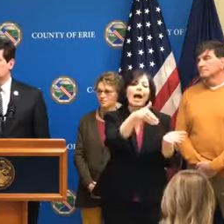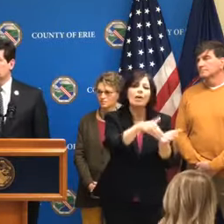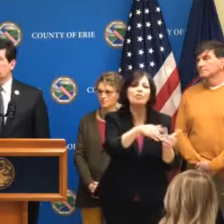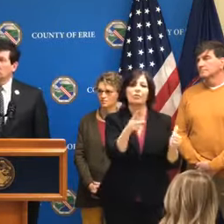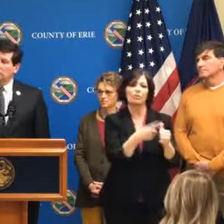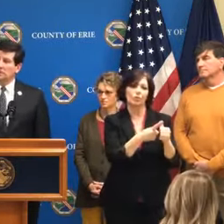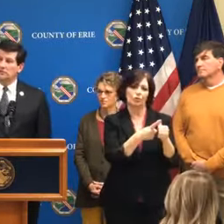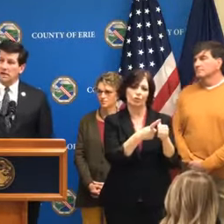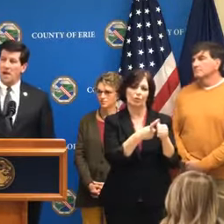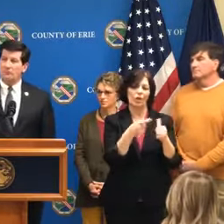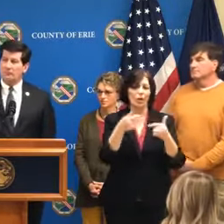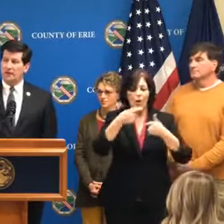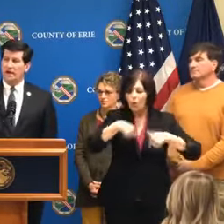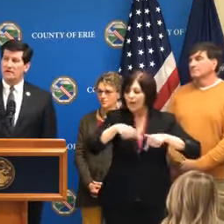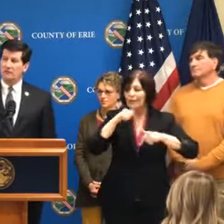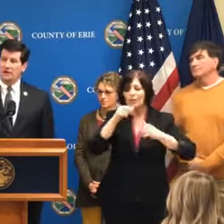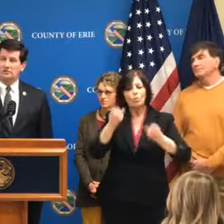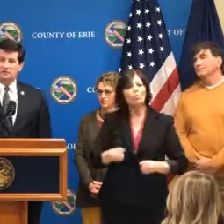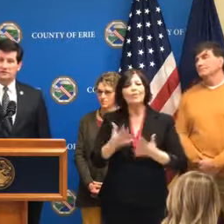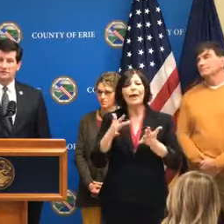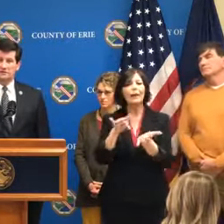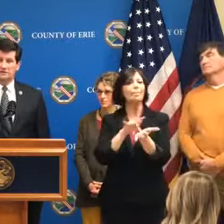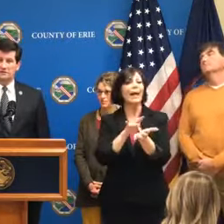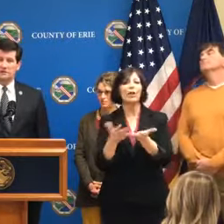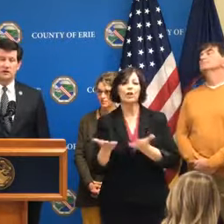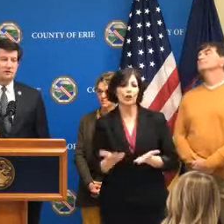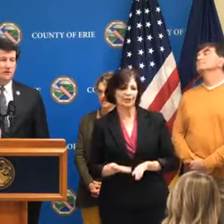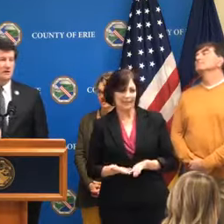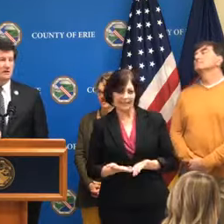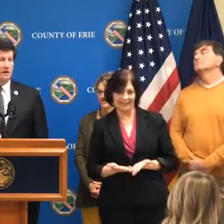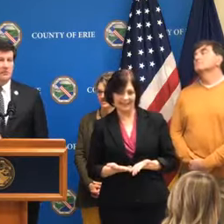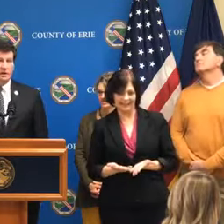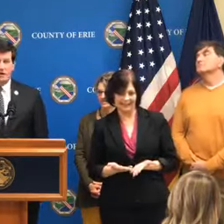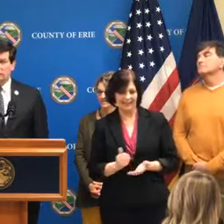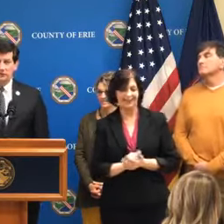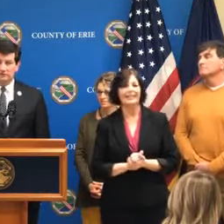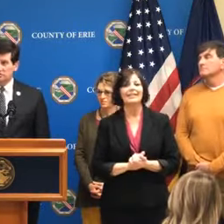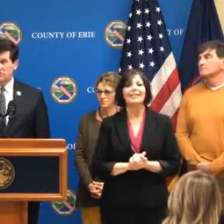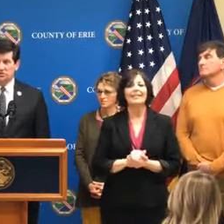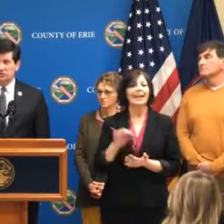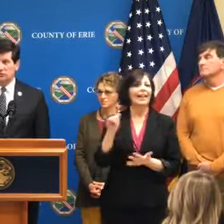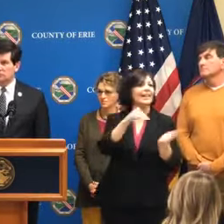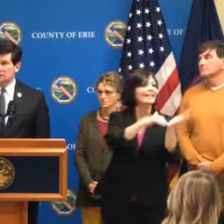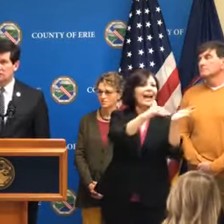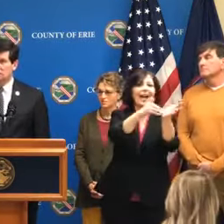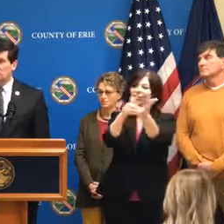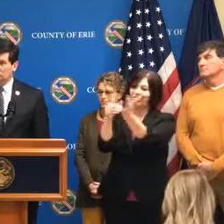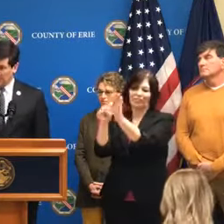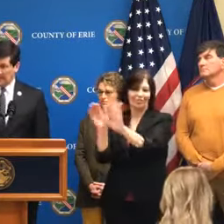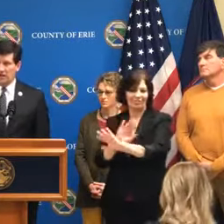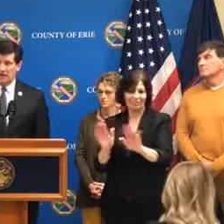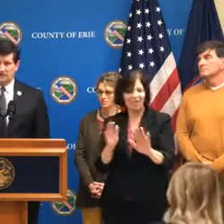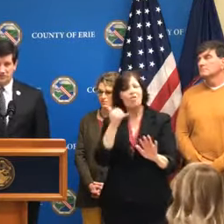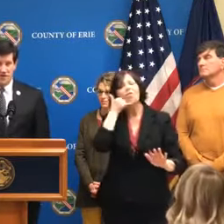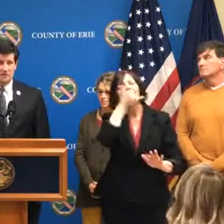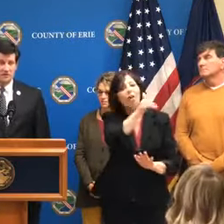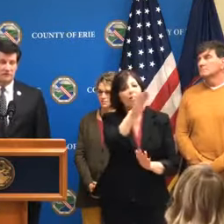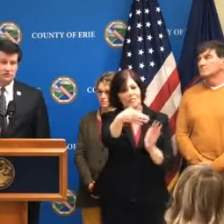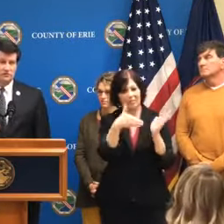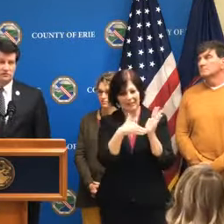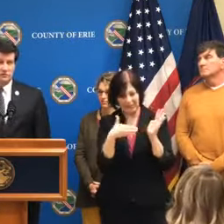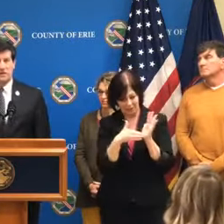first. We do not provide medical services through our Erie County Department of Health like physicians who will analyze and